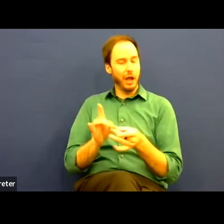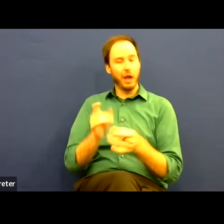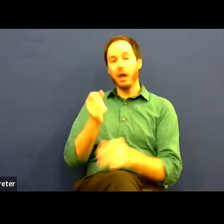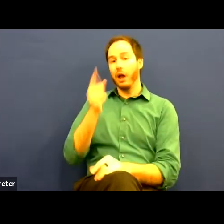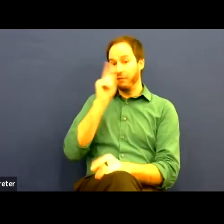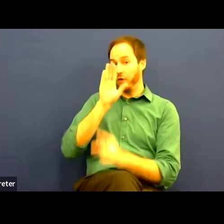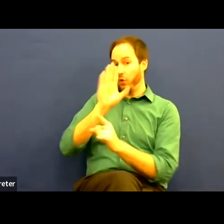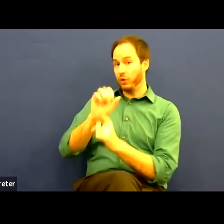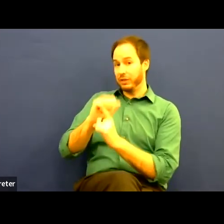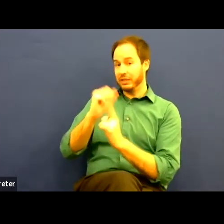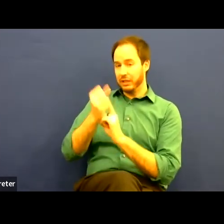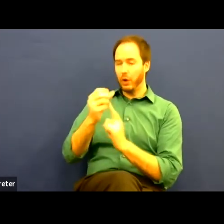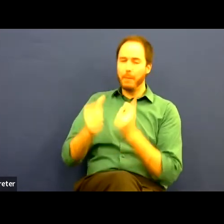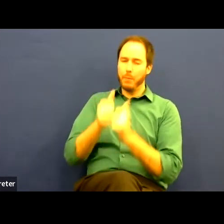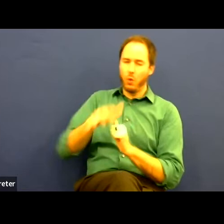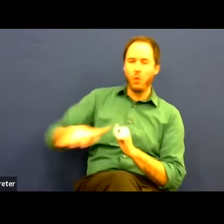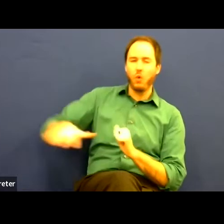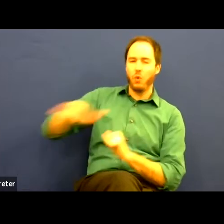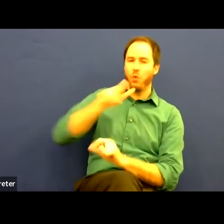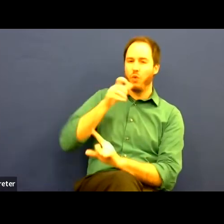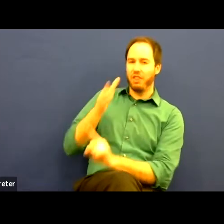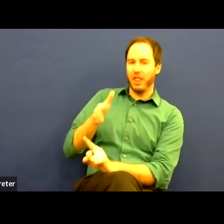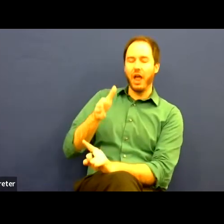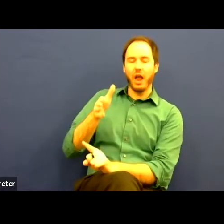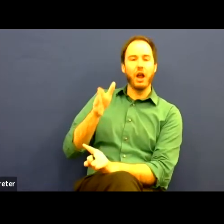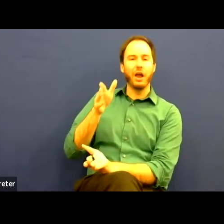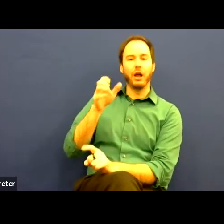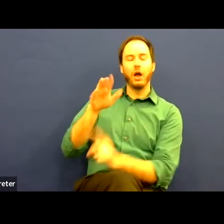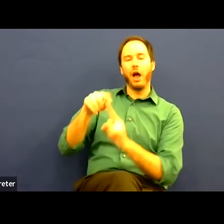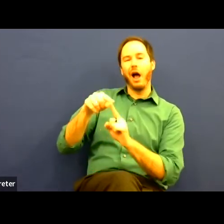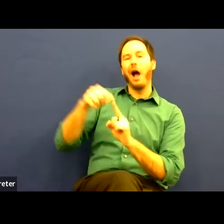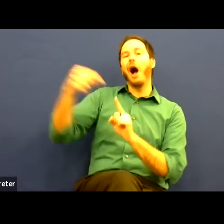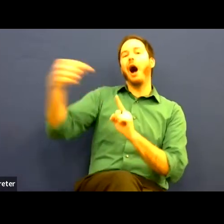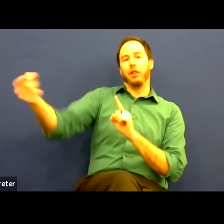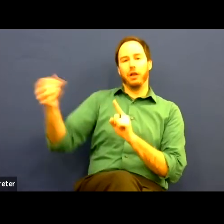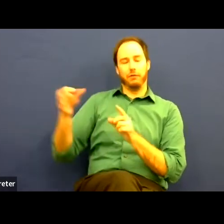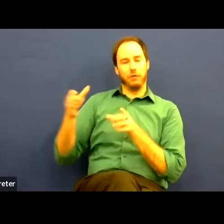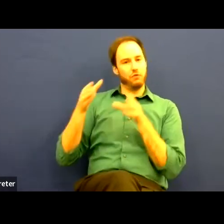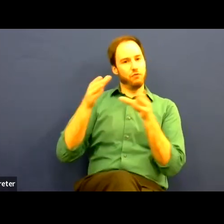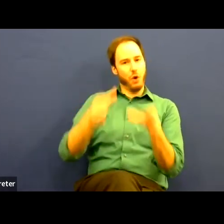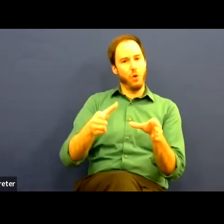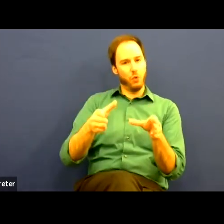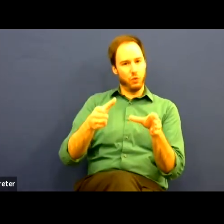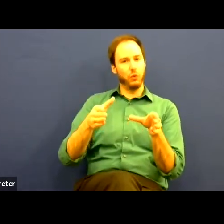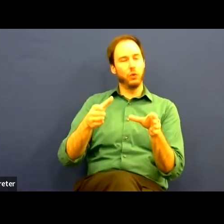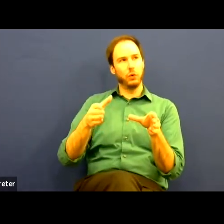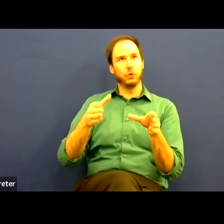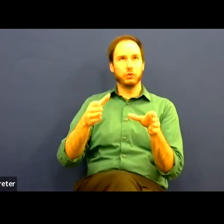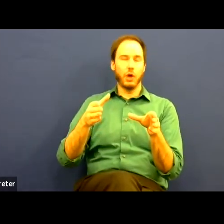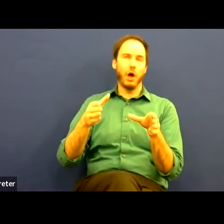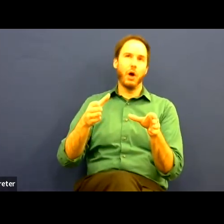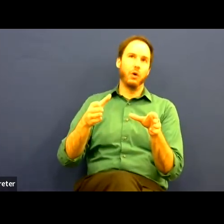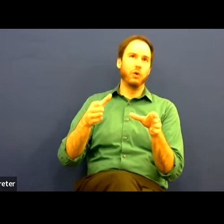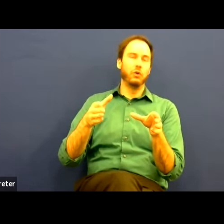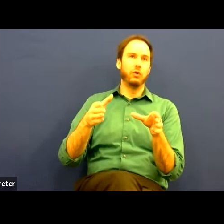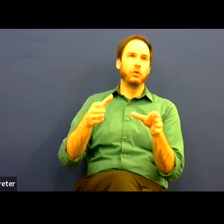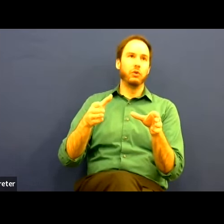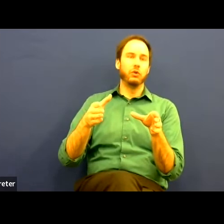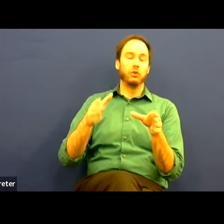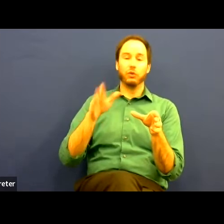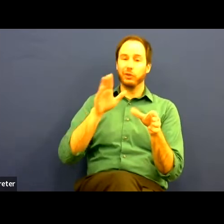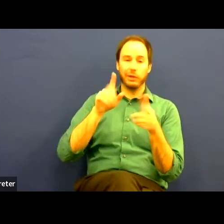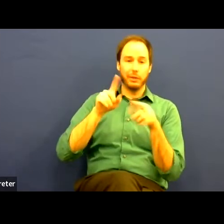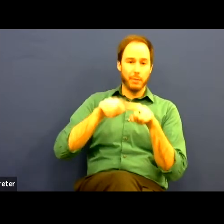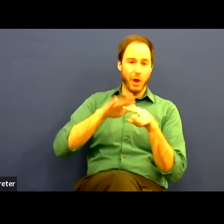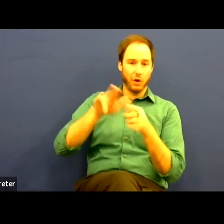your case, and in most of the people over there, you're on the other side of the road. So, you know, whether, you know, your